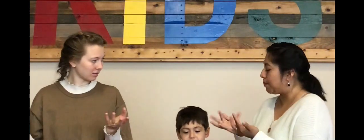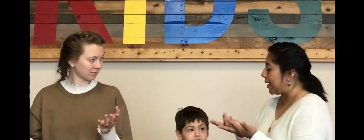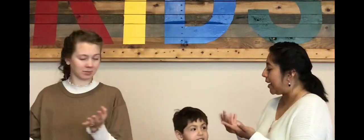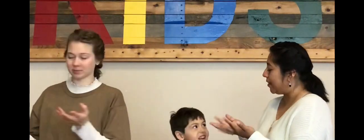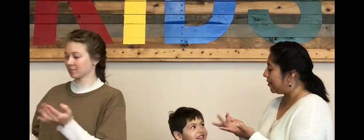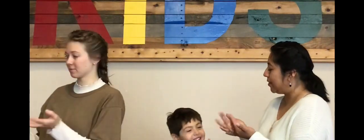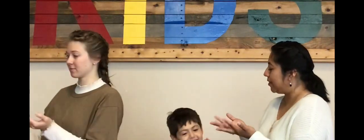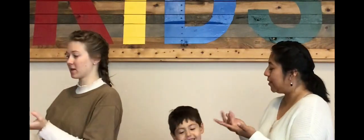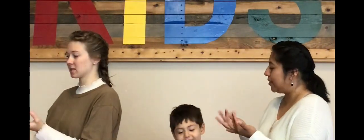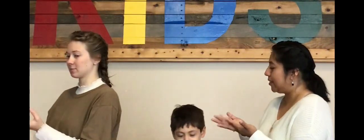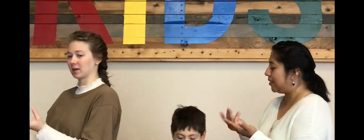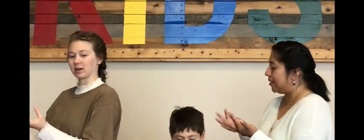Espera. Espera.